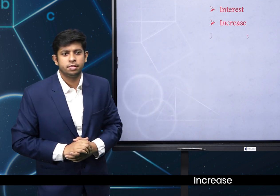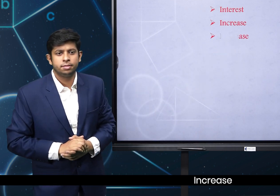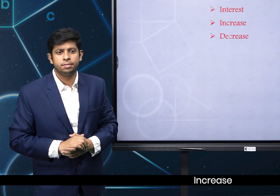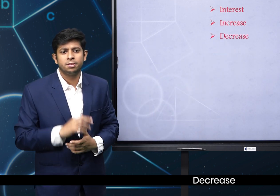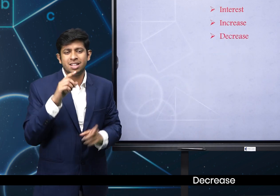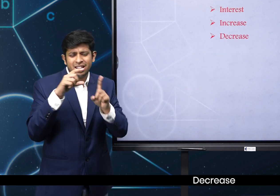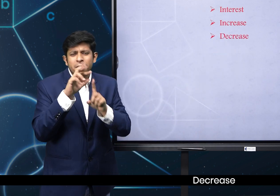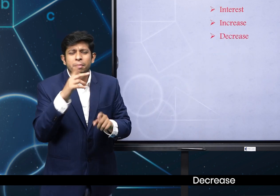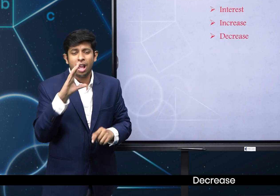decrease,